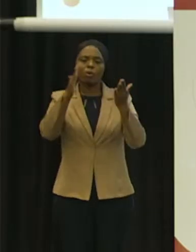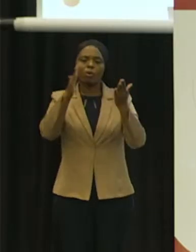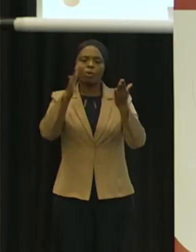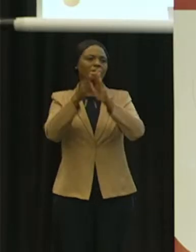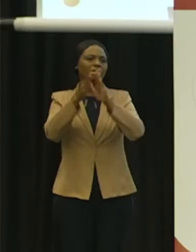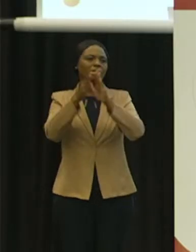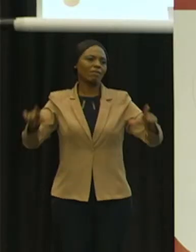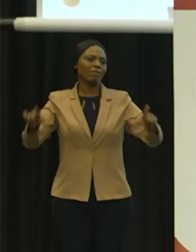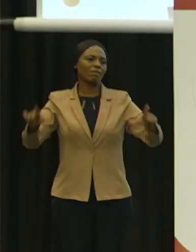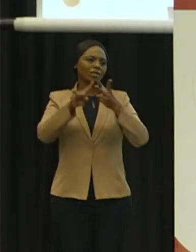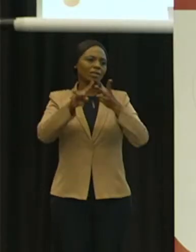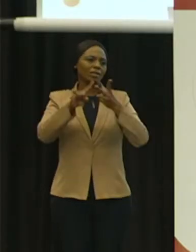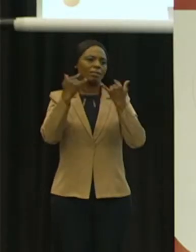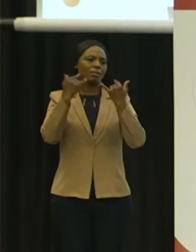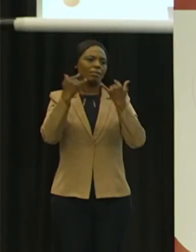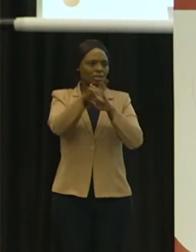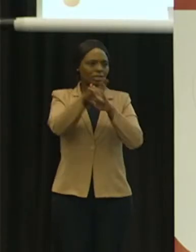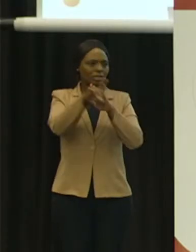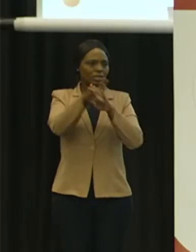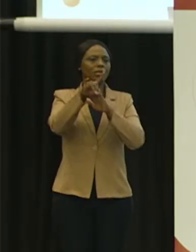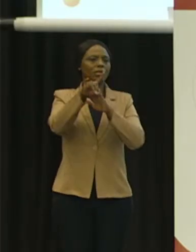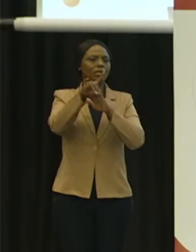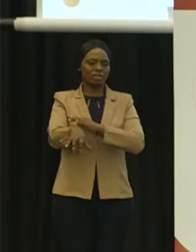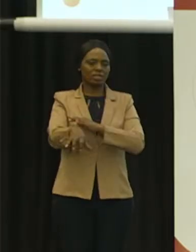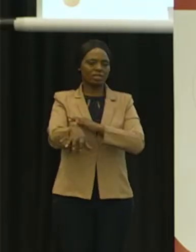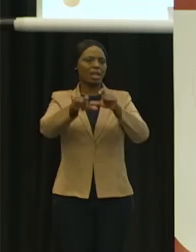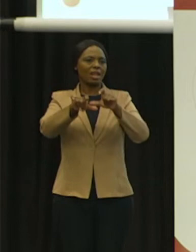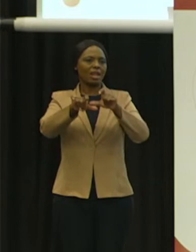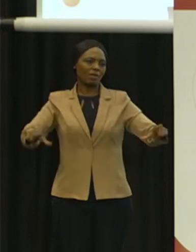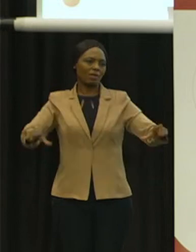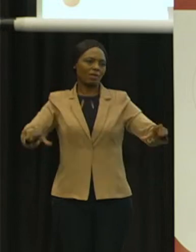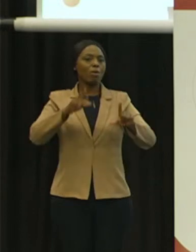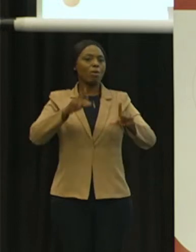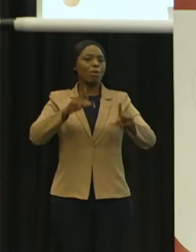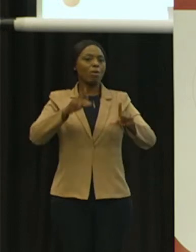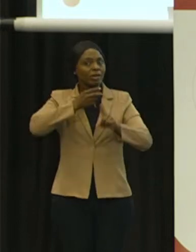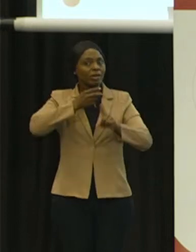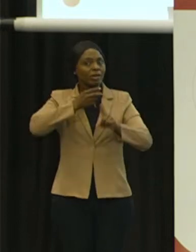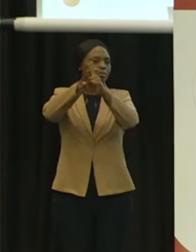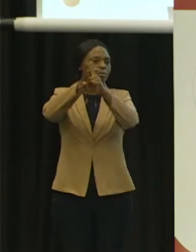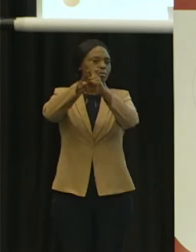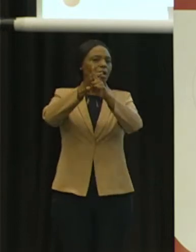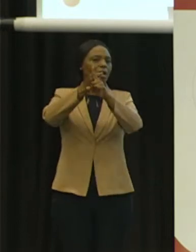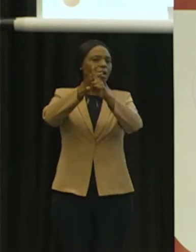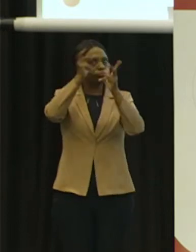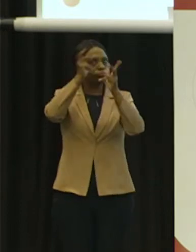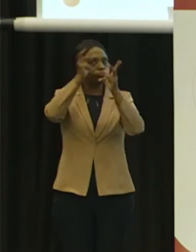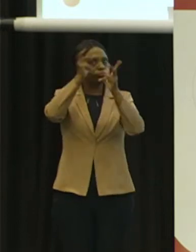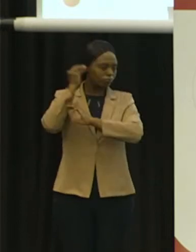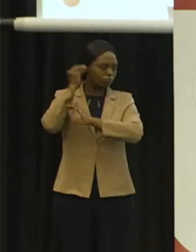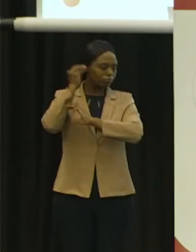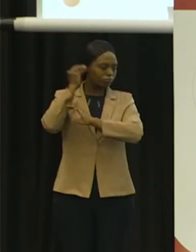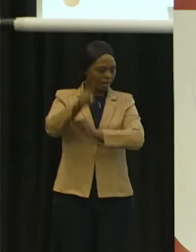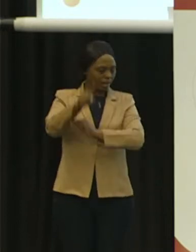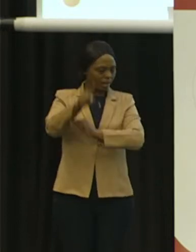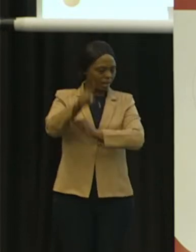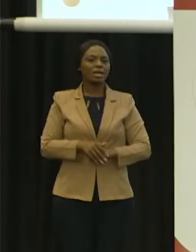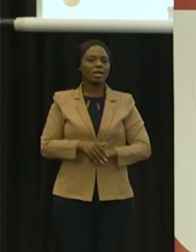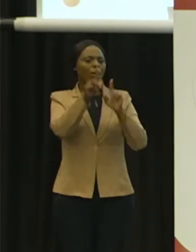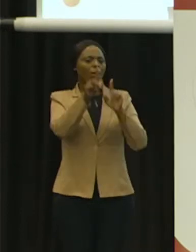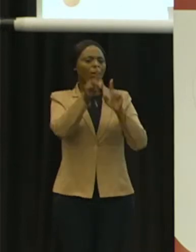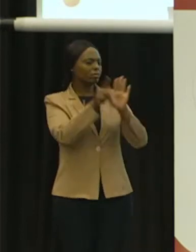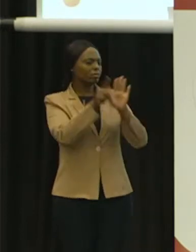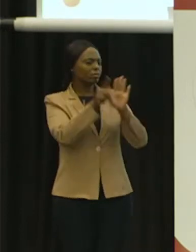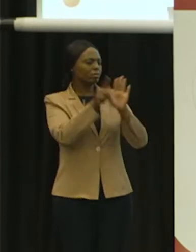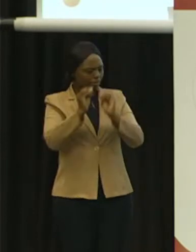at a district, provincial, and national level. And more of our voices need to be heard. More of us need to be involved in policy making, in